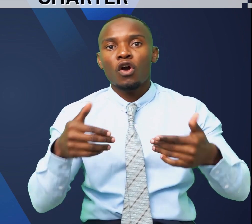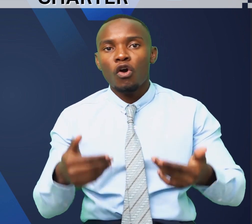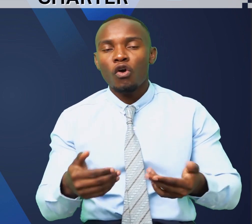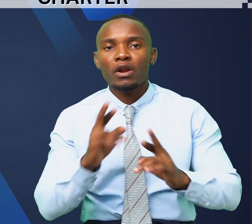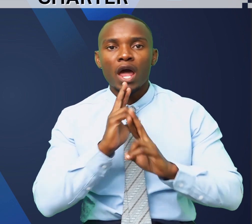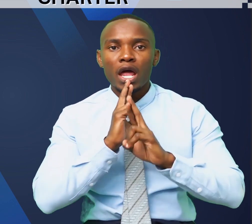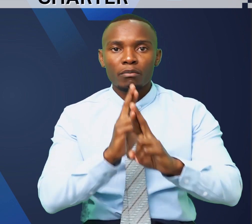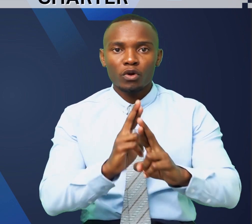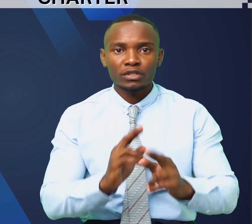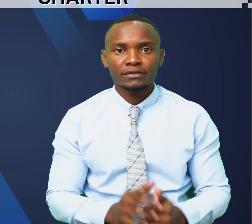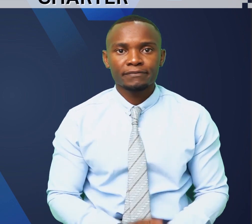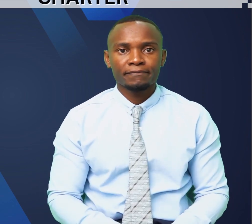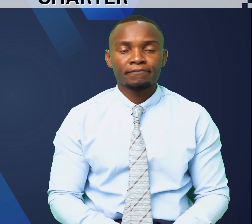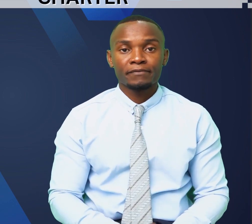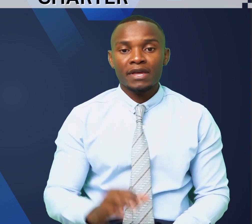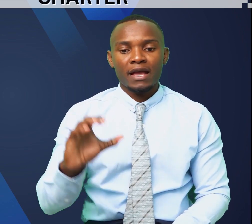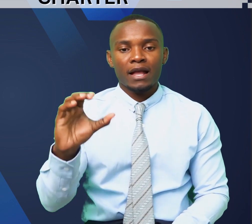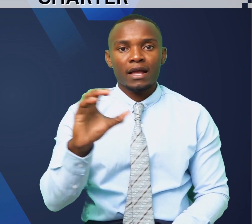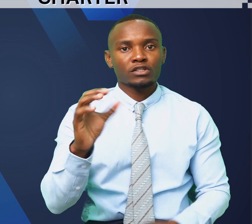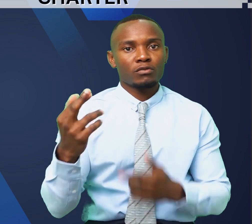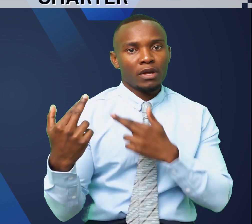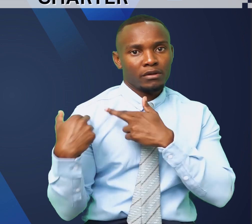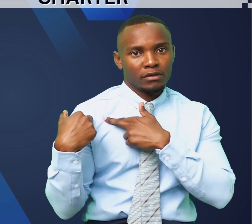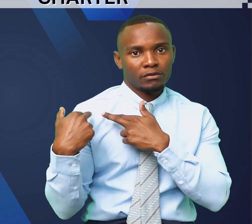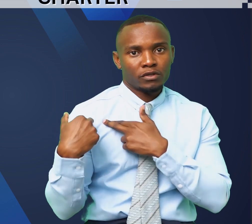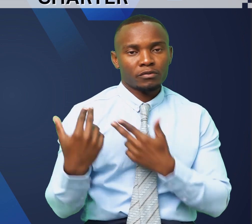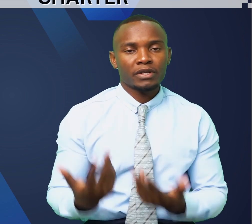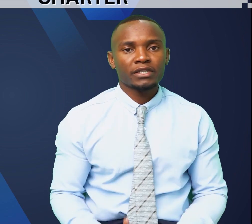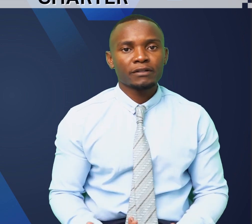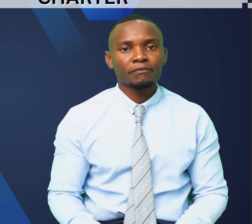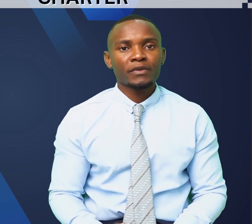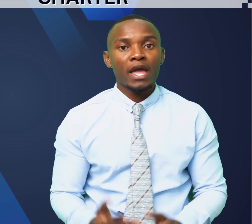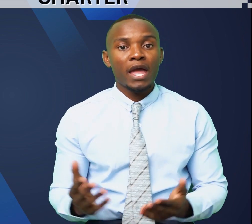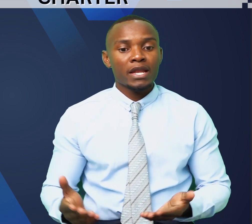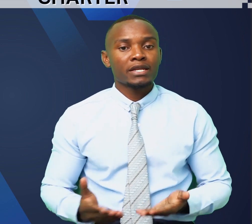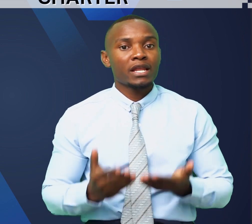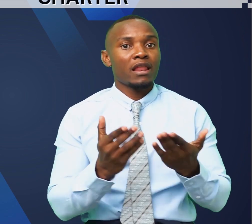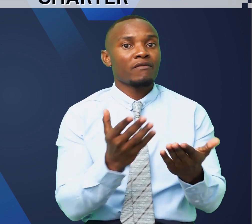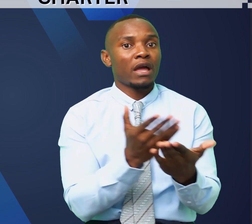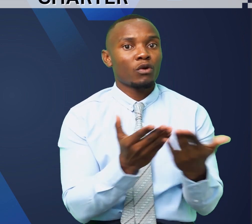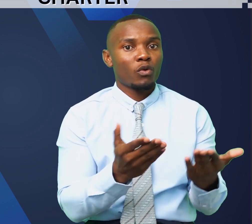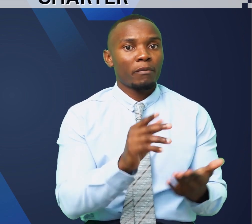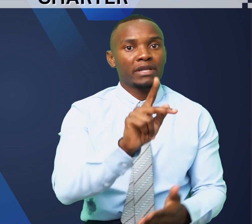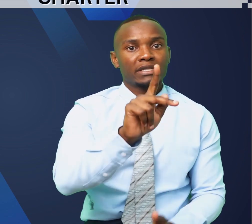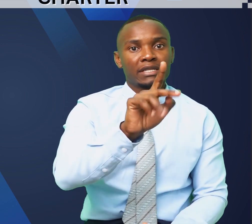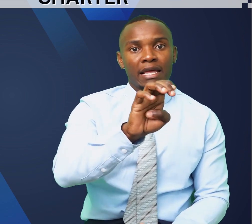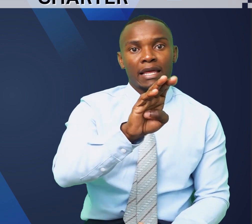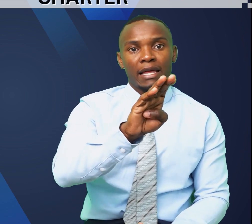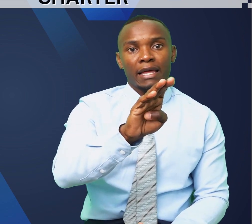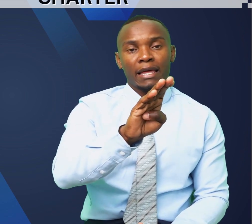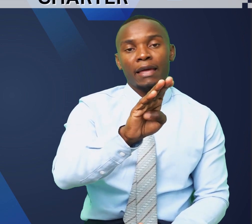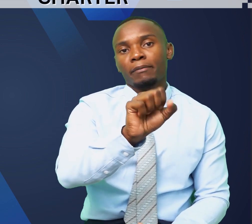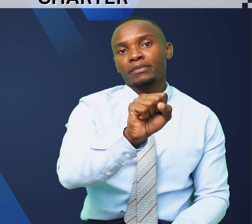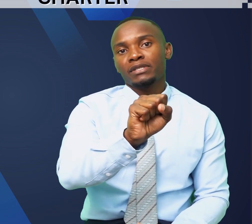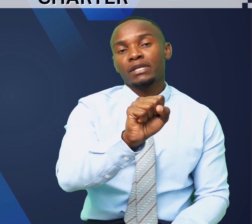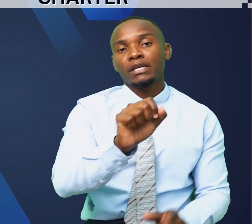or reports. Customer obligation, deliver equipment to KEBS,